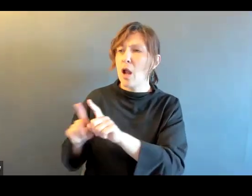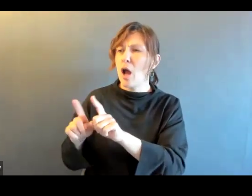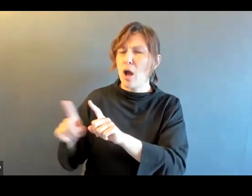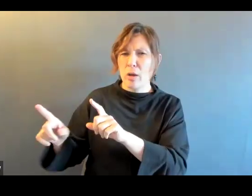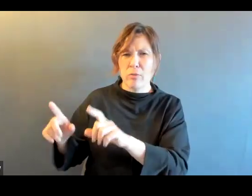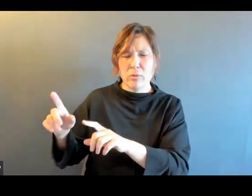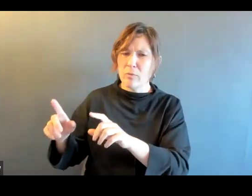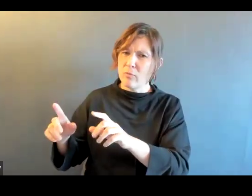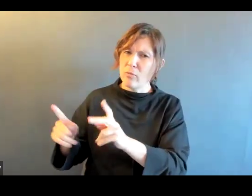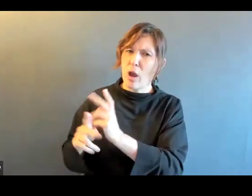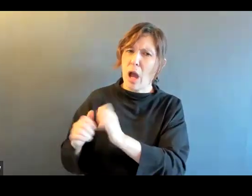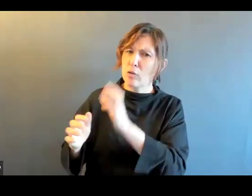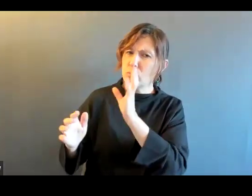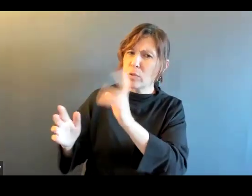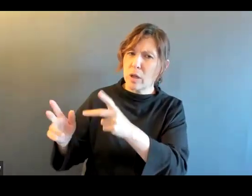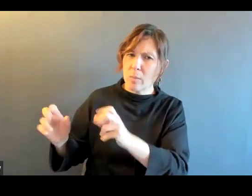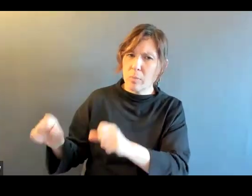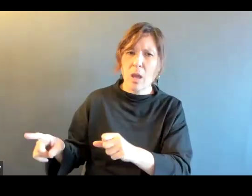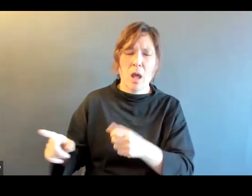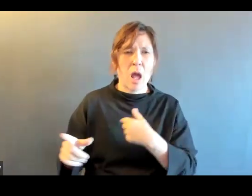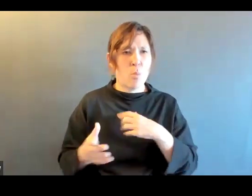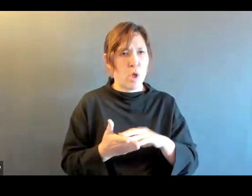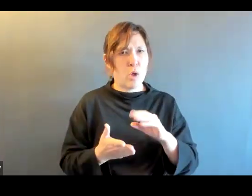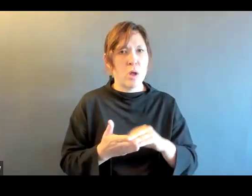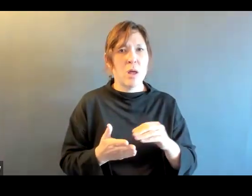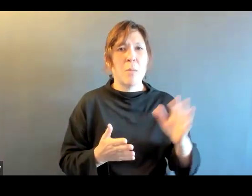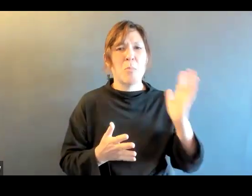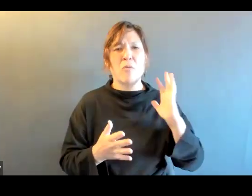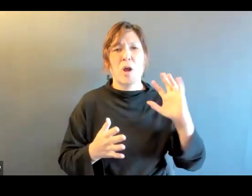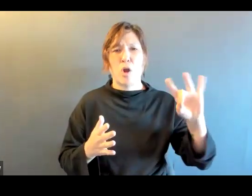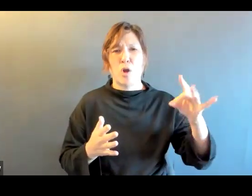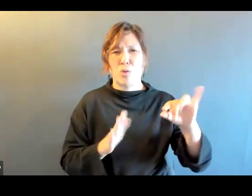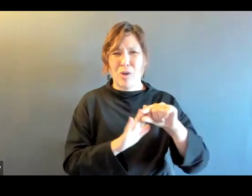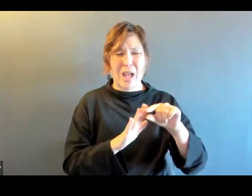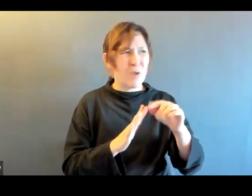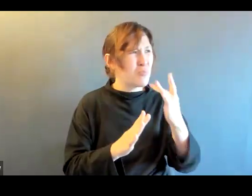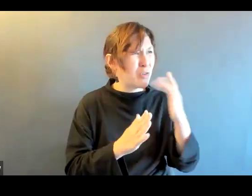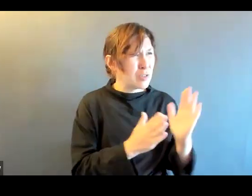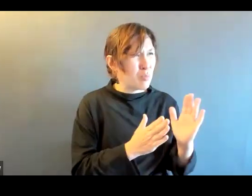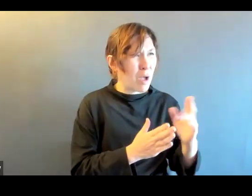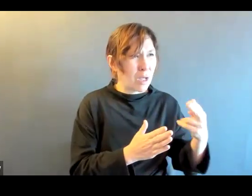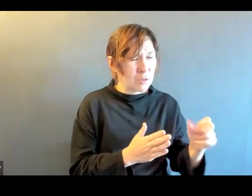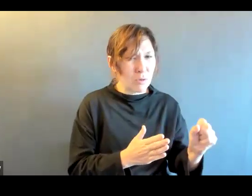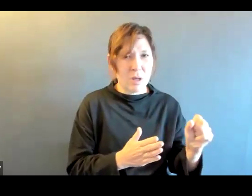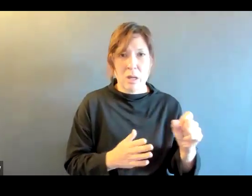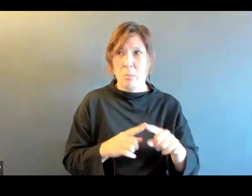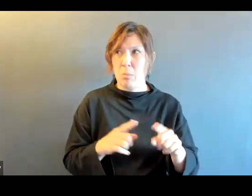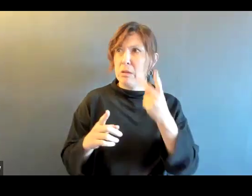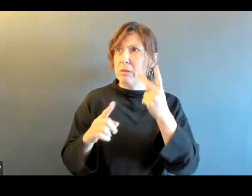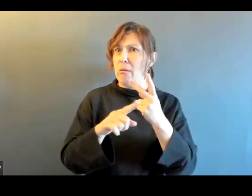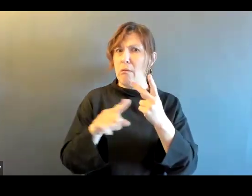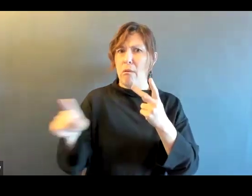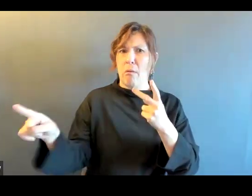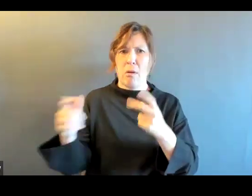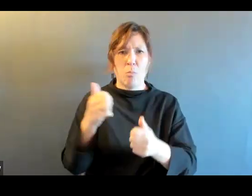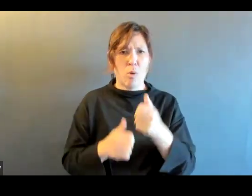I was in 8th grade, looking for high schools, I wanted to go to a small school, but I quickly learned that majority of the schools in Boston are huge. A